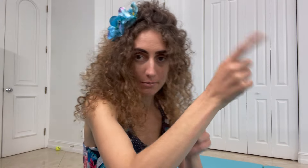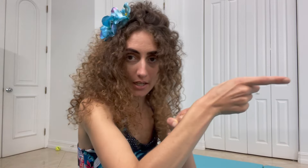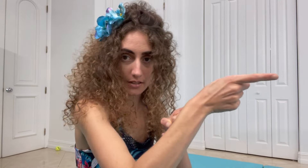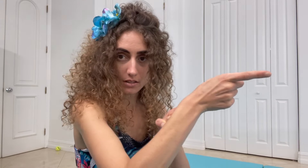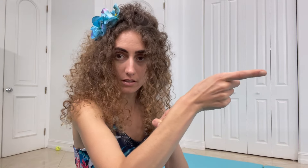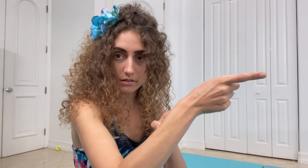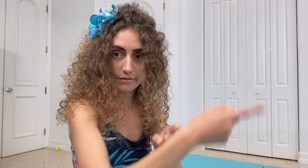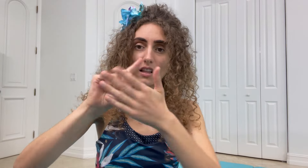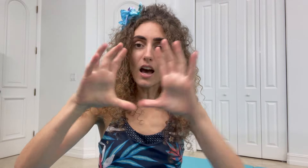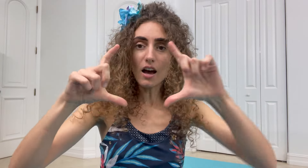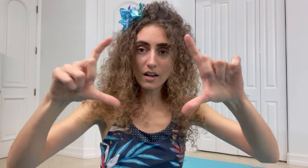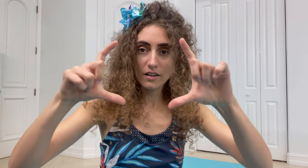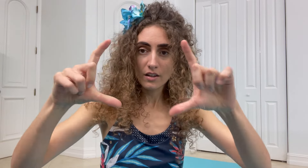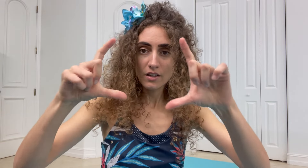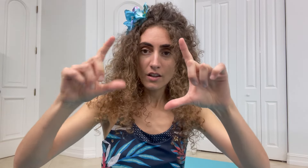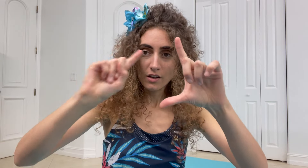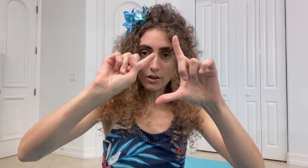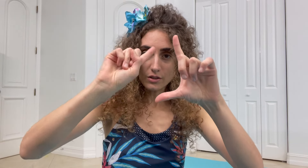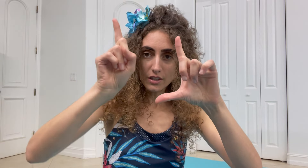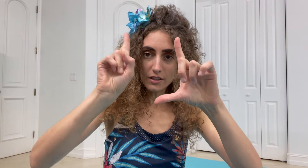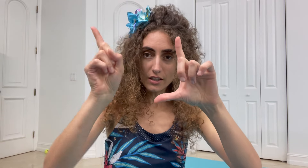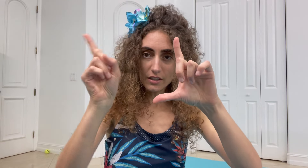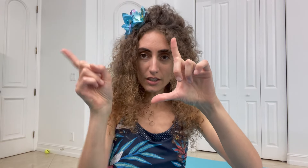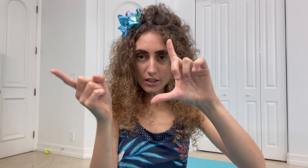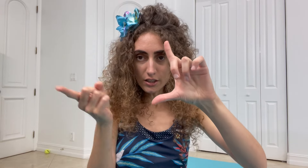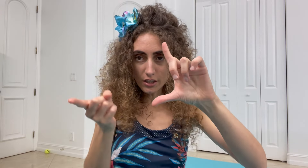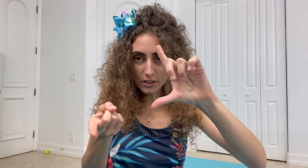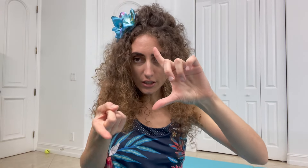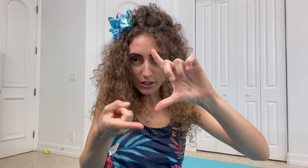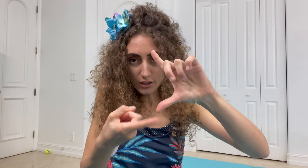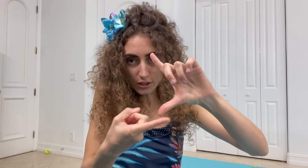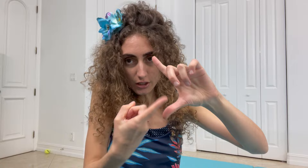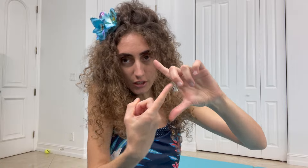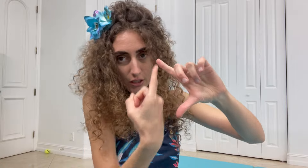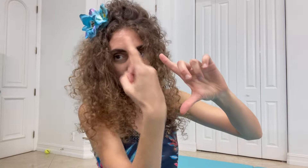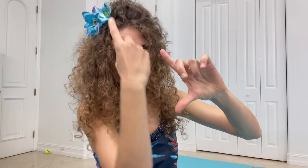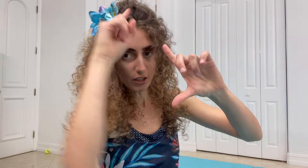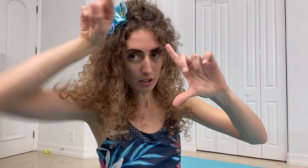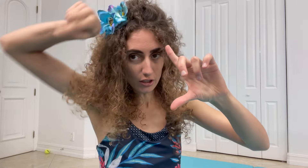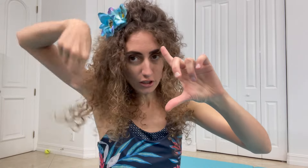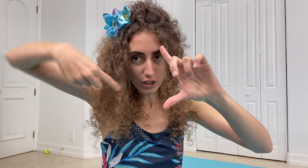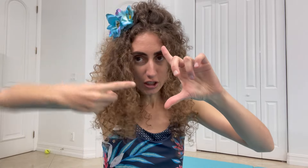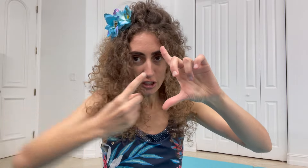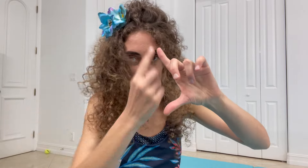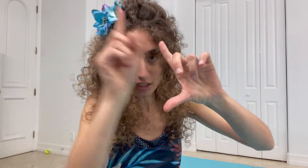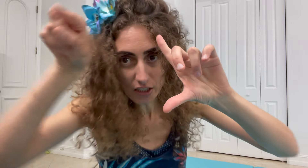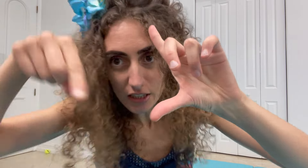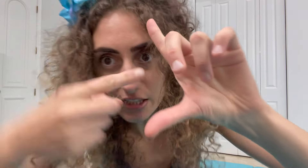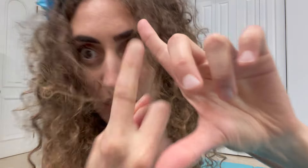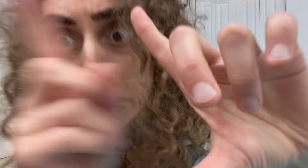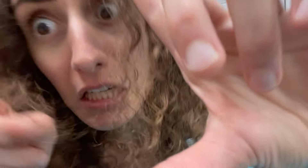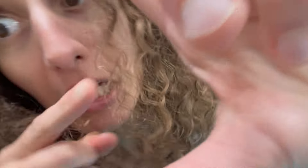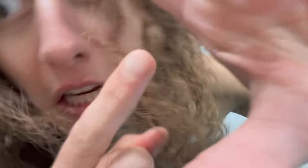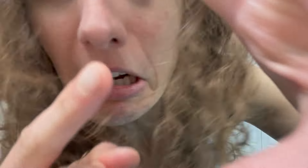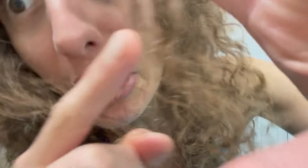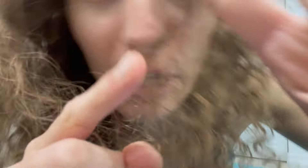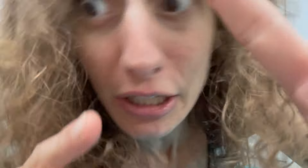minutes. Clock goes tick tick tick tick tick tick tick tick tick tick tick tick tick tick tick tick tick tick tick tick tick tick tick tick tick tick tick tick tick tick tick